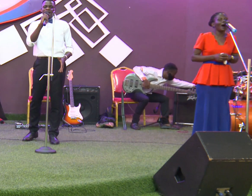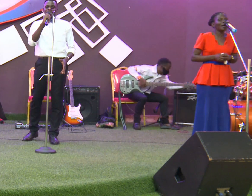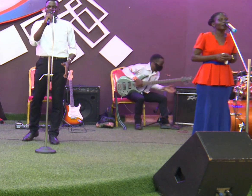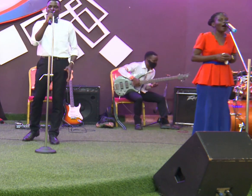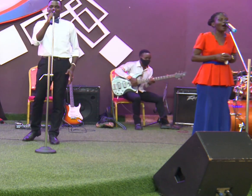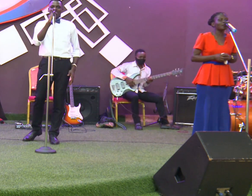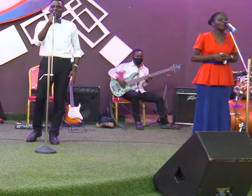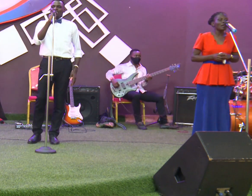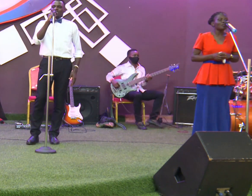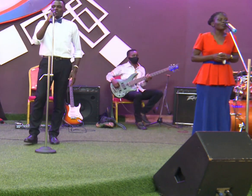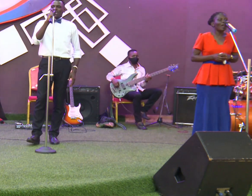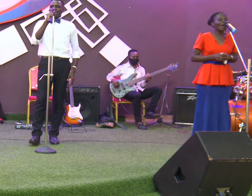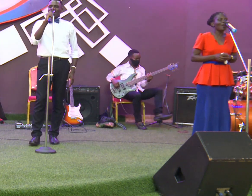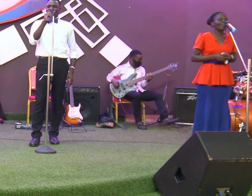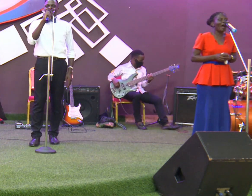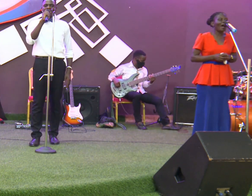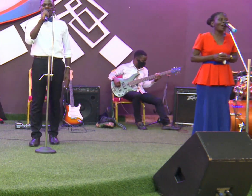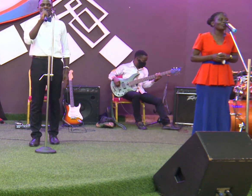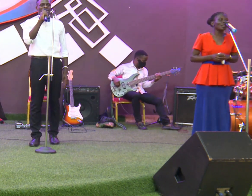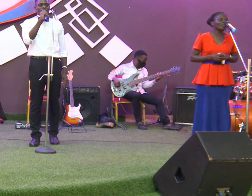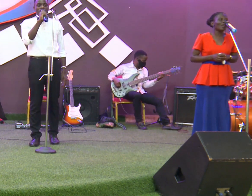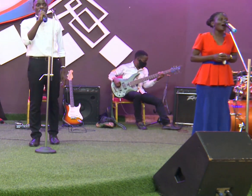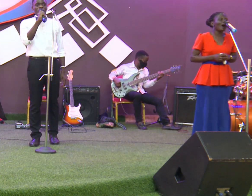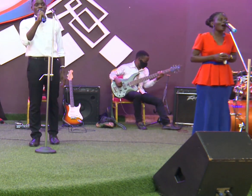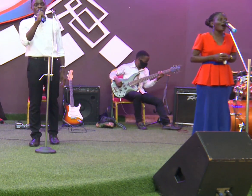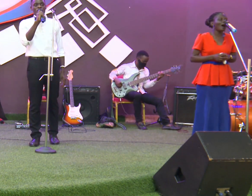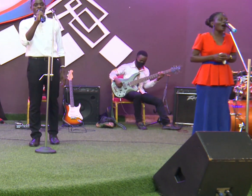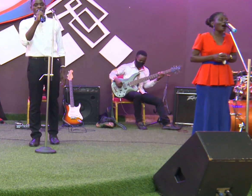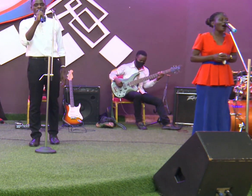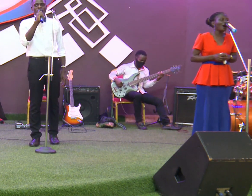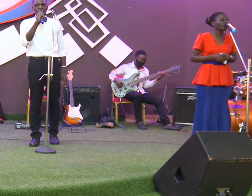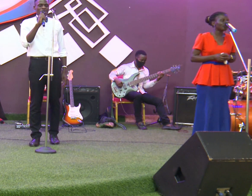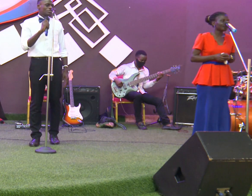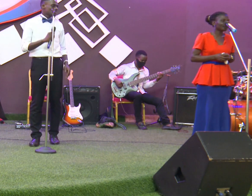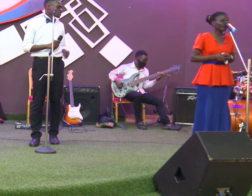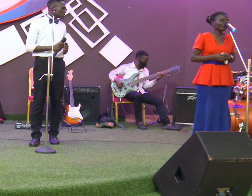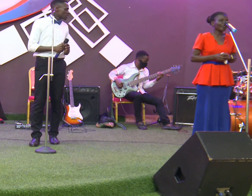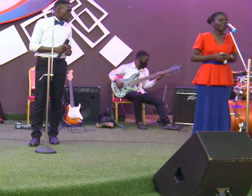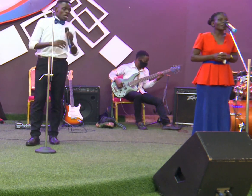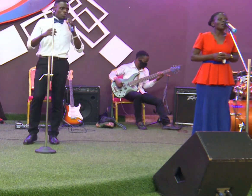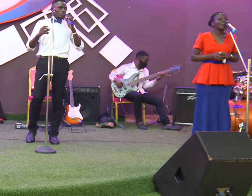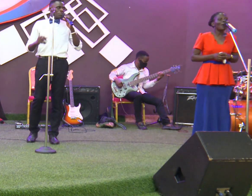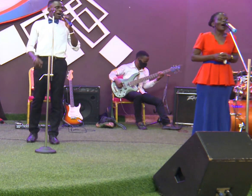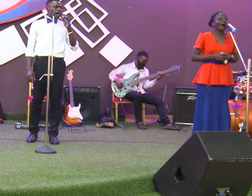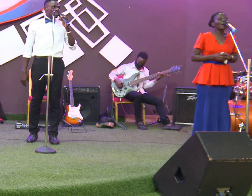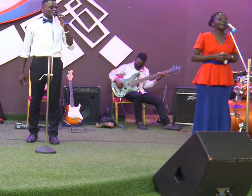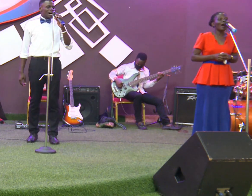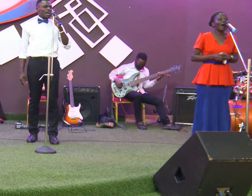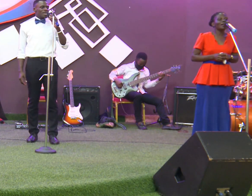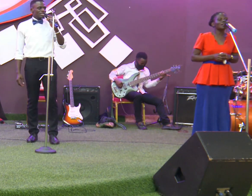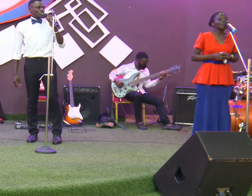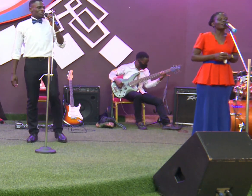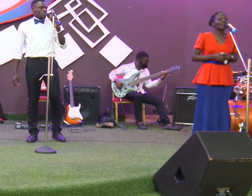Lord, bind us together with love. Bind us, Lord.